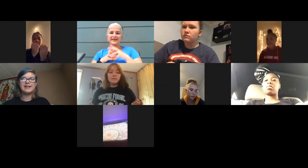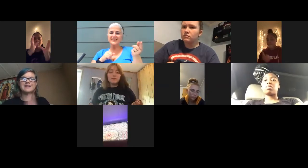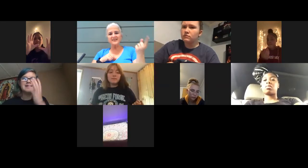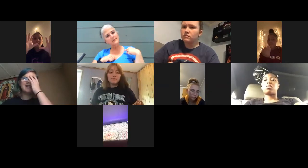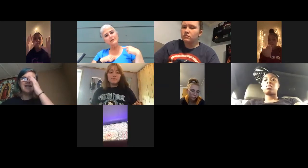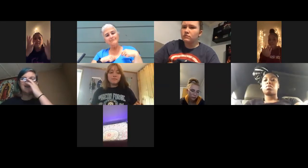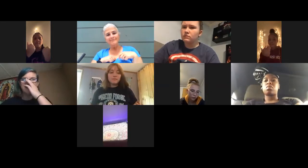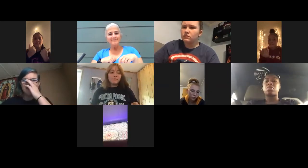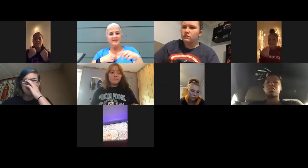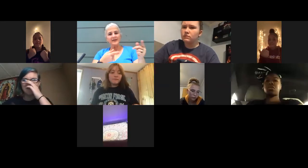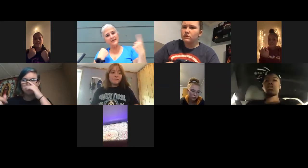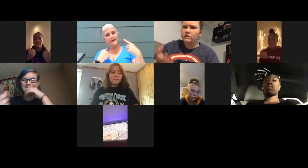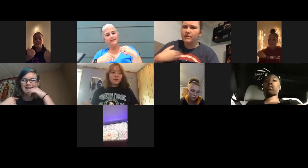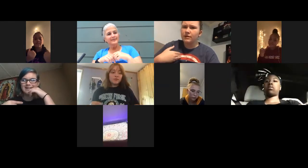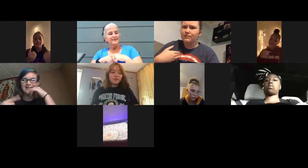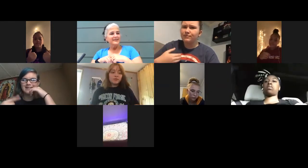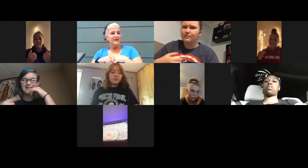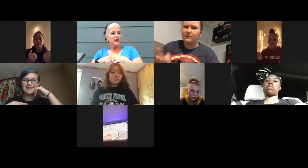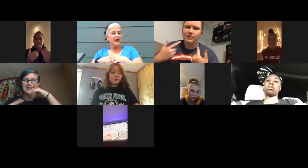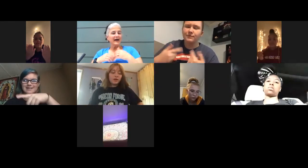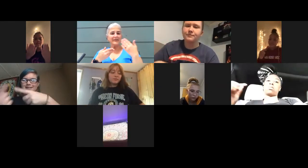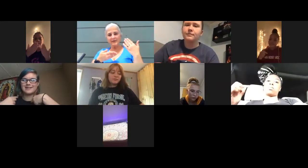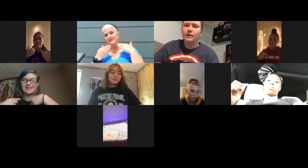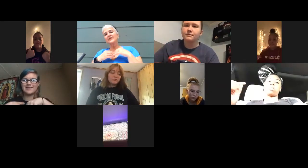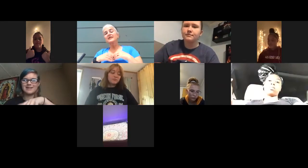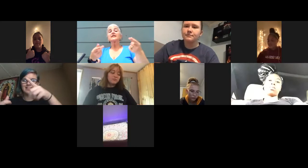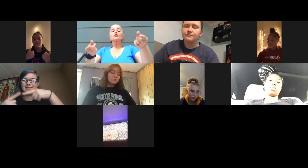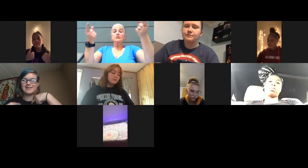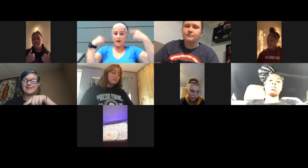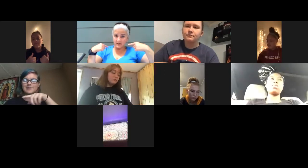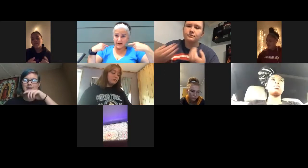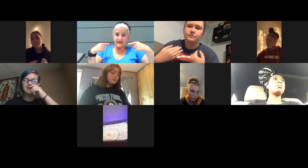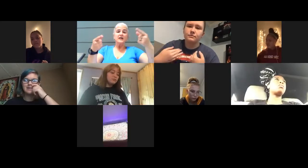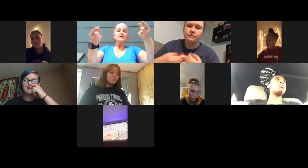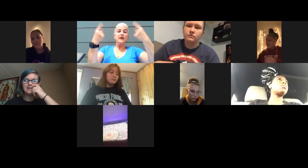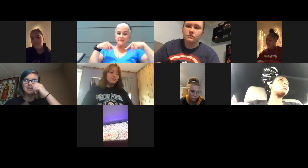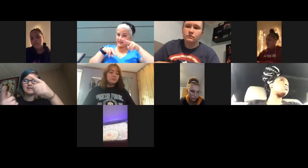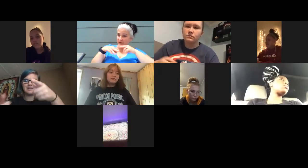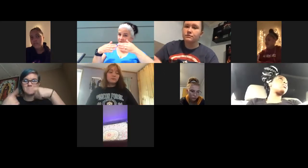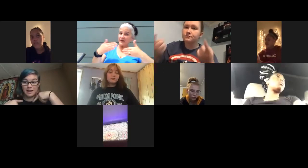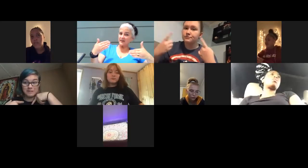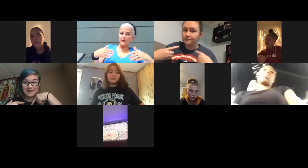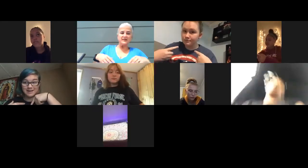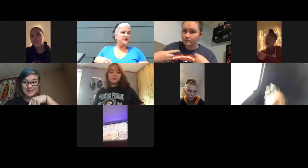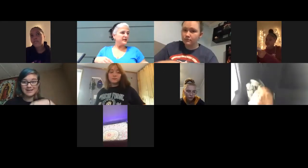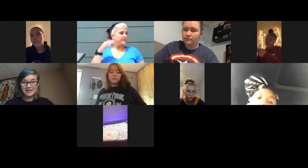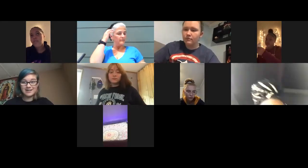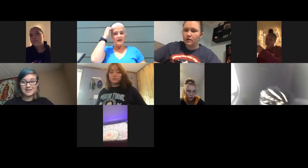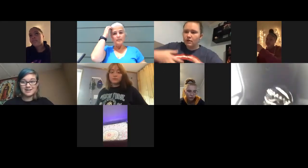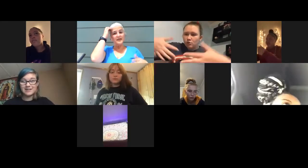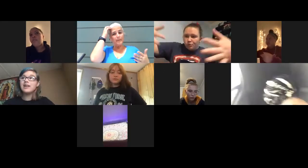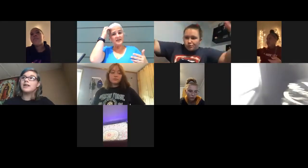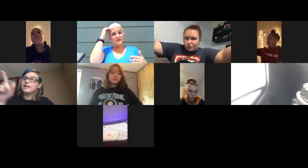It really makes sense. Come here. Come here. The side thing, come to me. Come sit in the front if I was